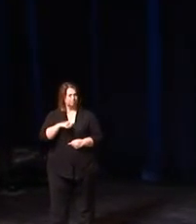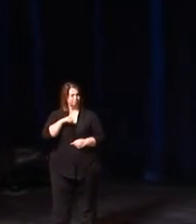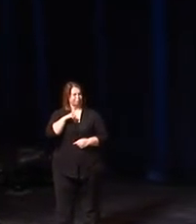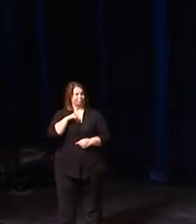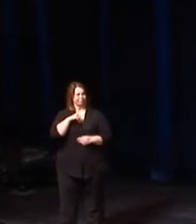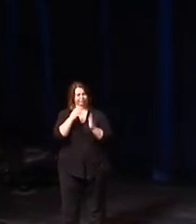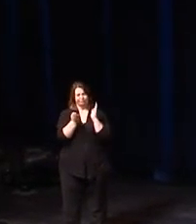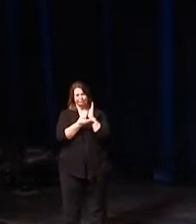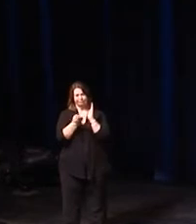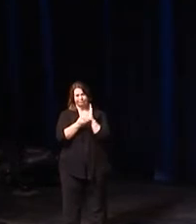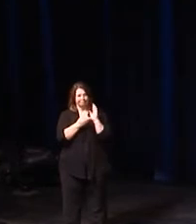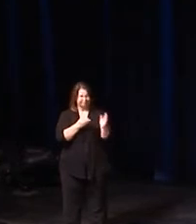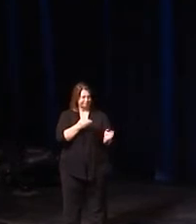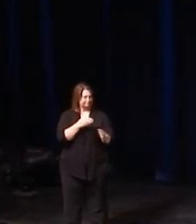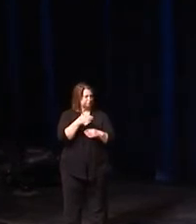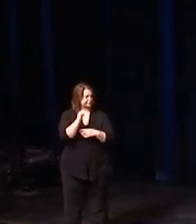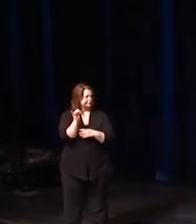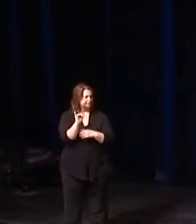and falls and people